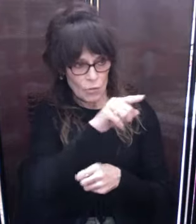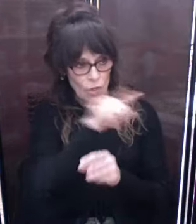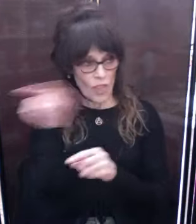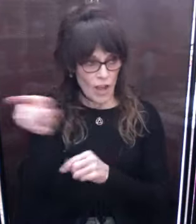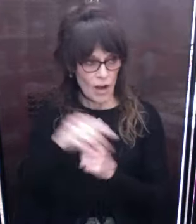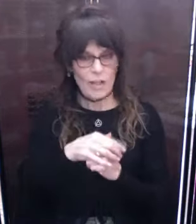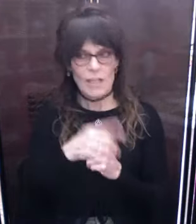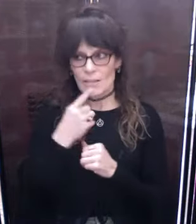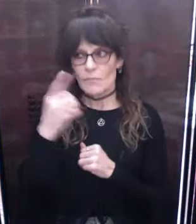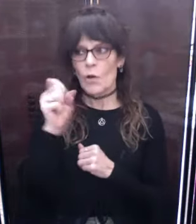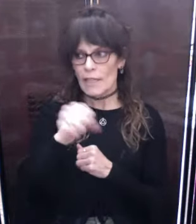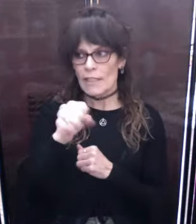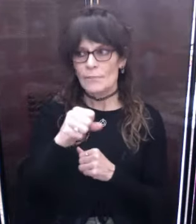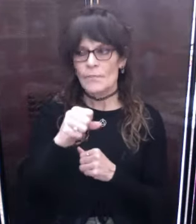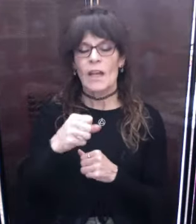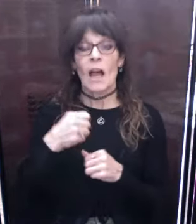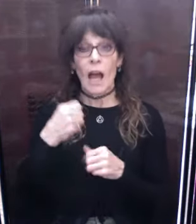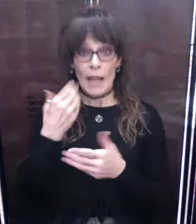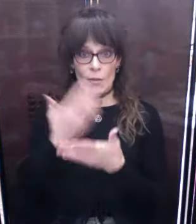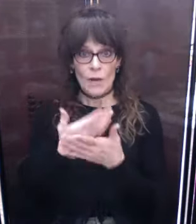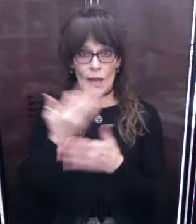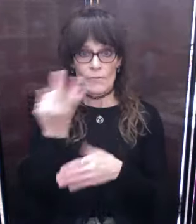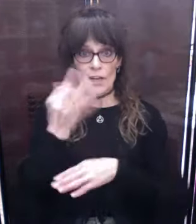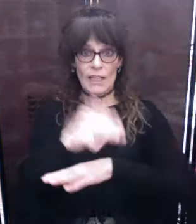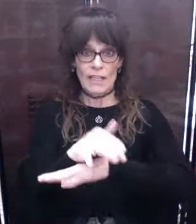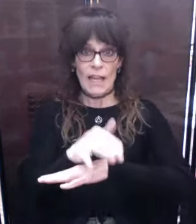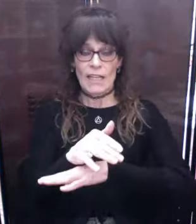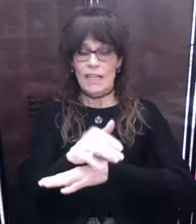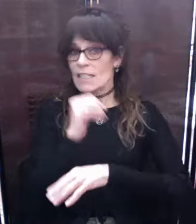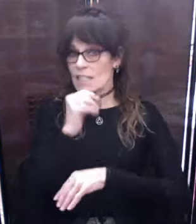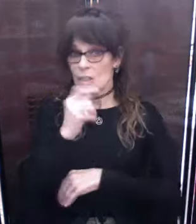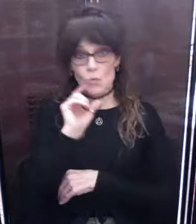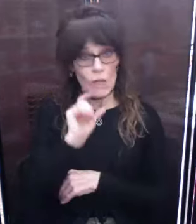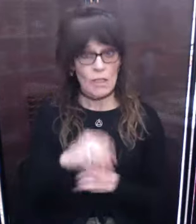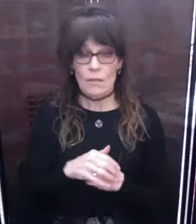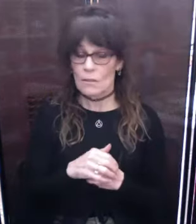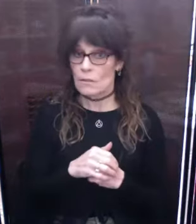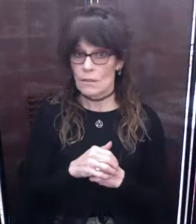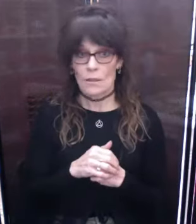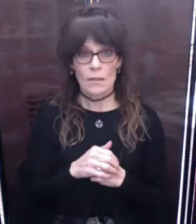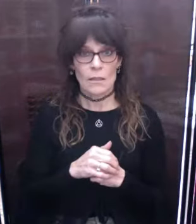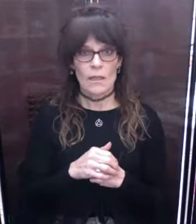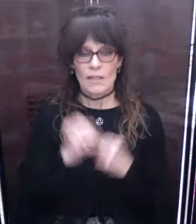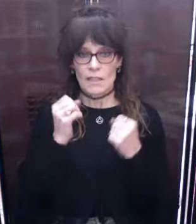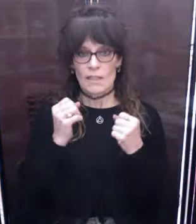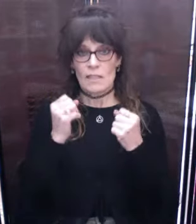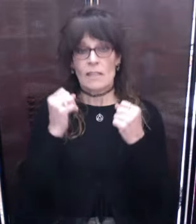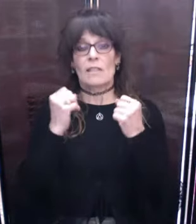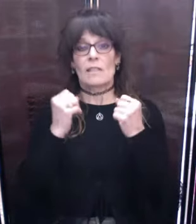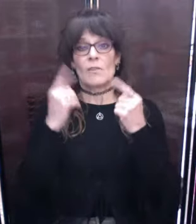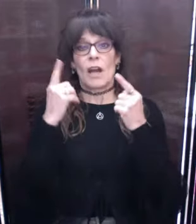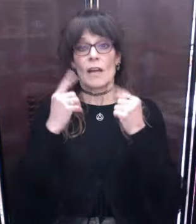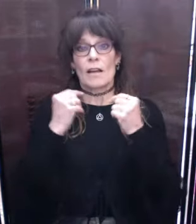there Friday night and I managed to get through the evening without drinking, and got up the next morning. I was crashing on a cot in